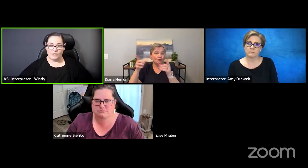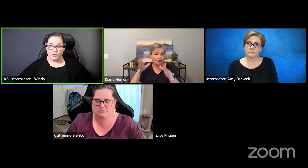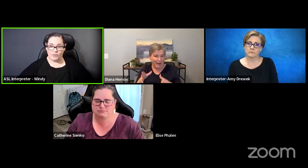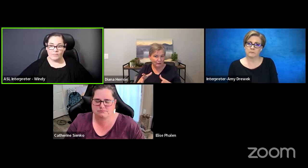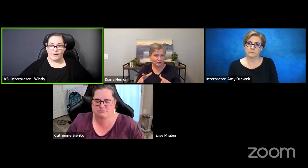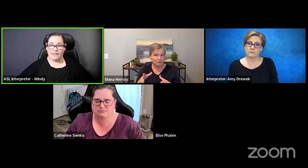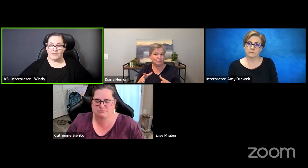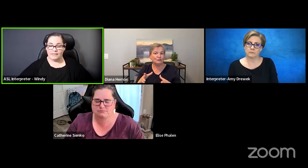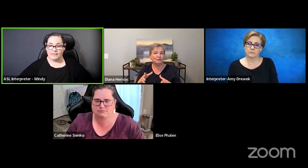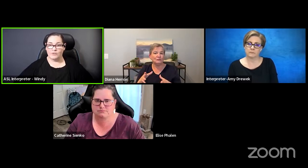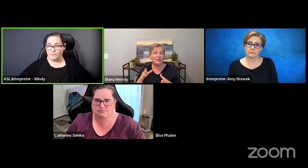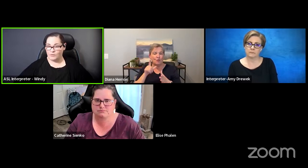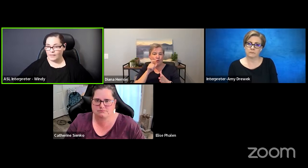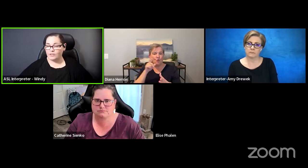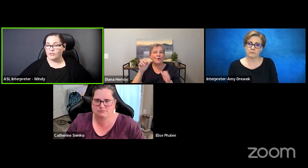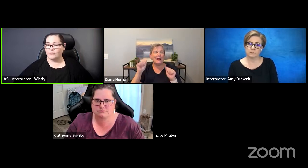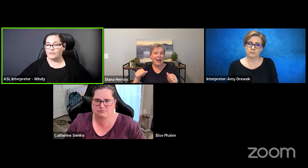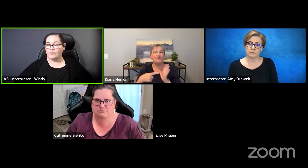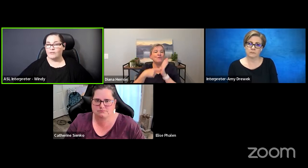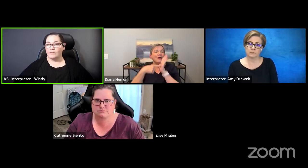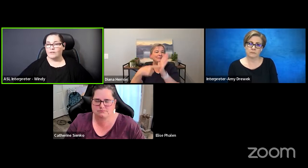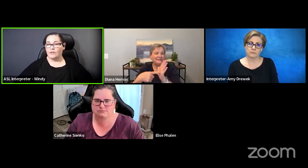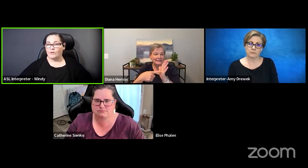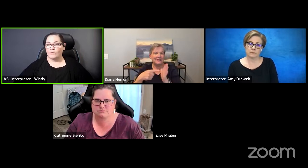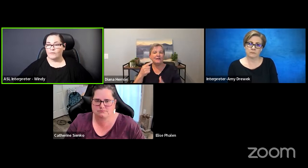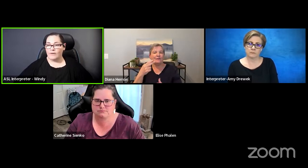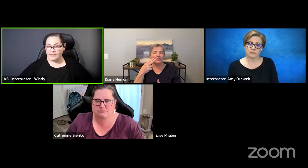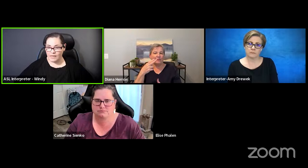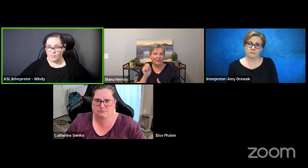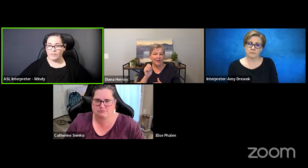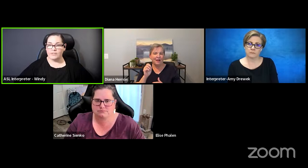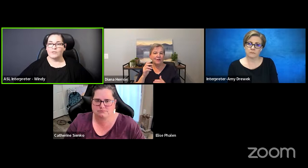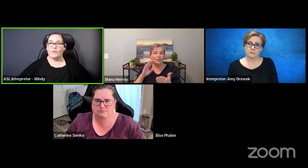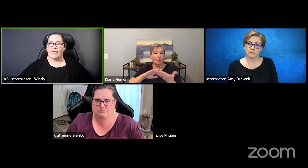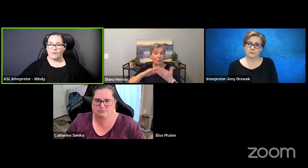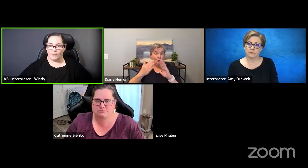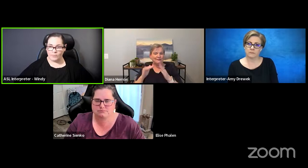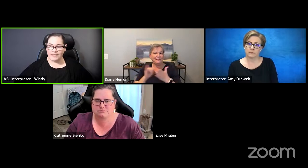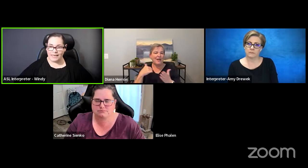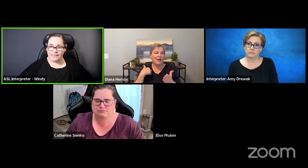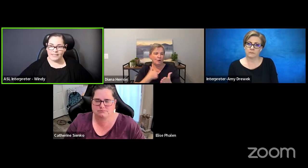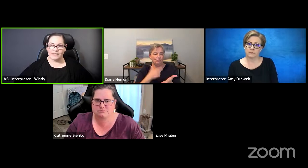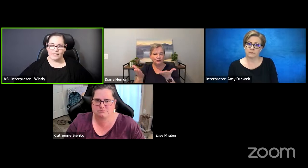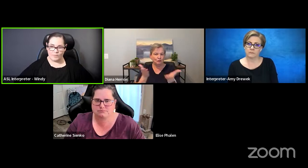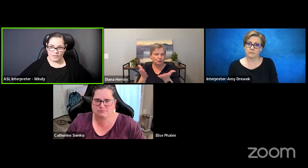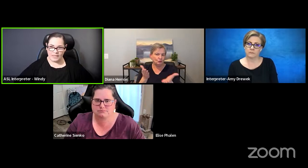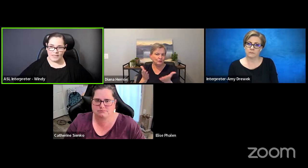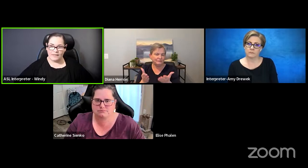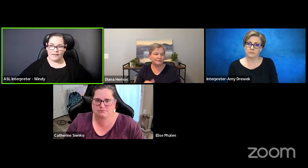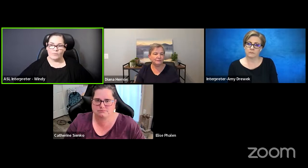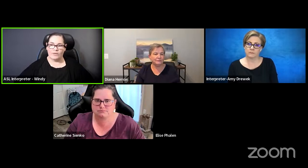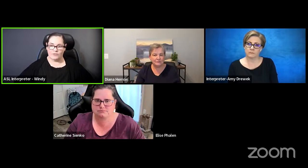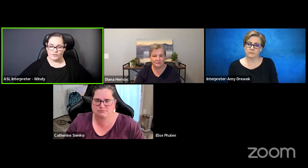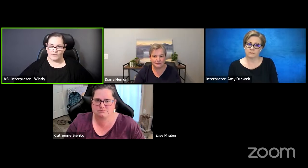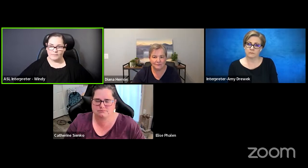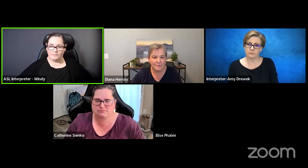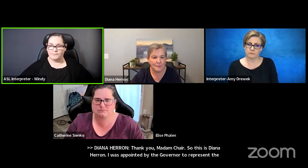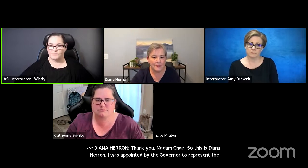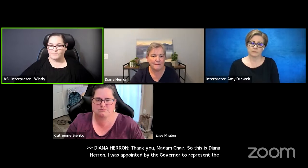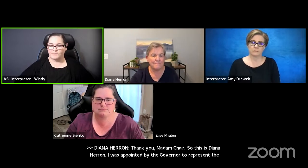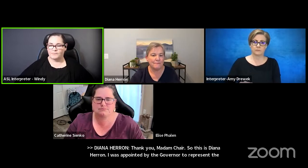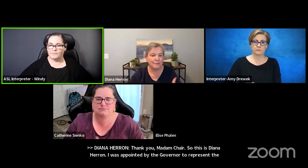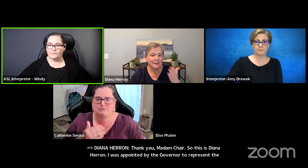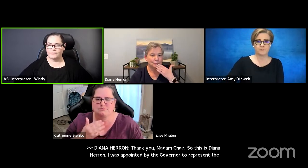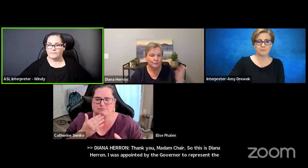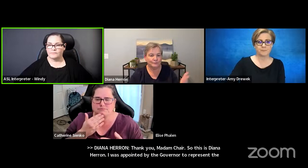recommend Nikki Sukup as the interim director, as a person who can represent the community that we are serving.